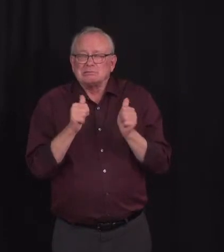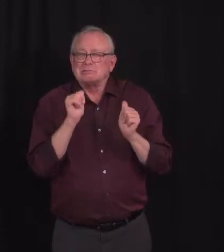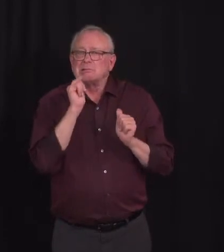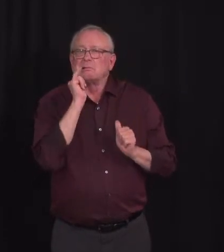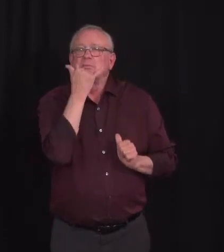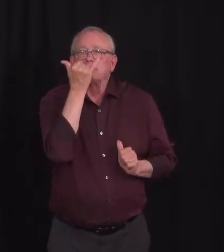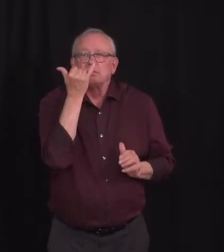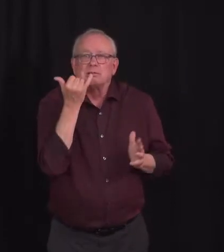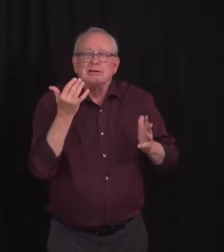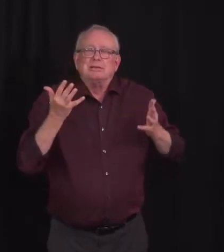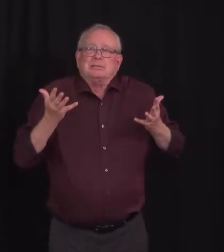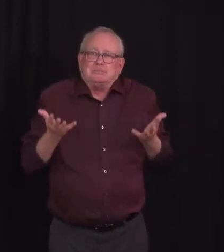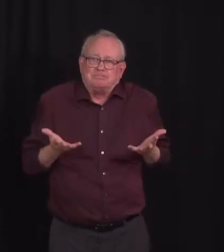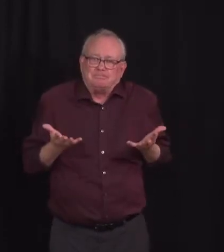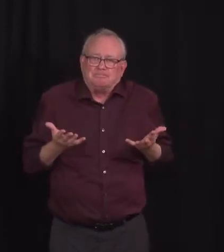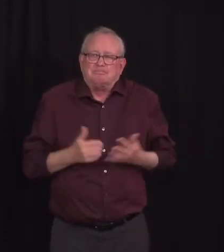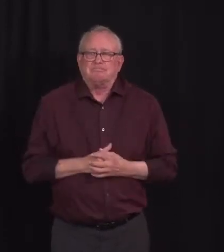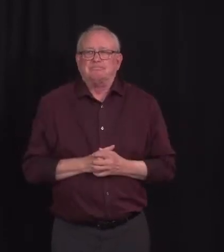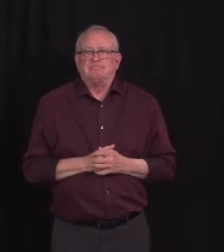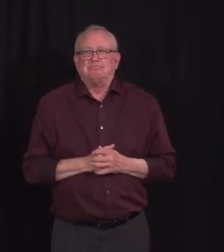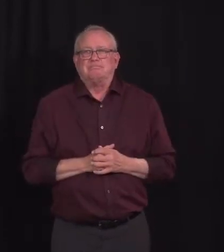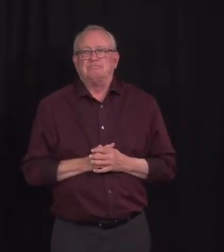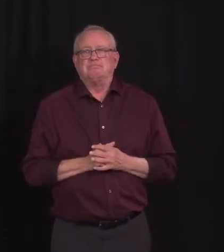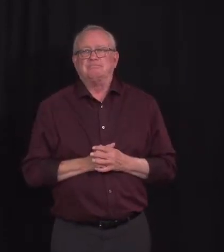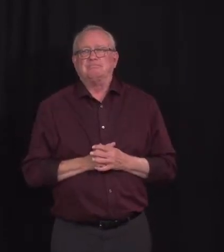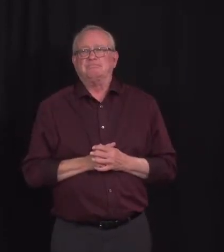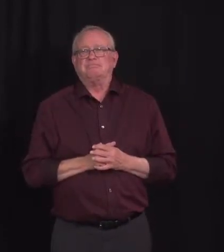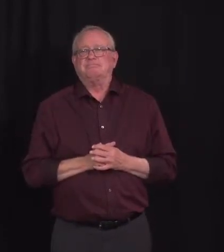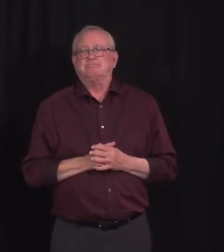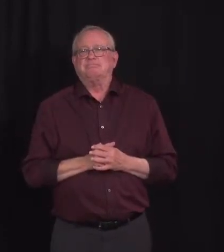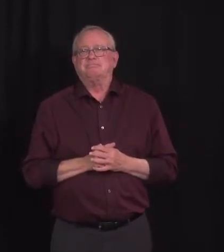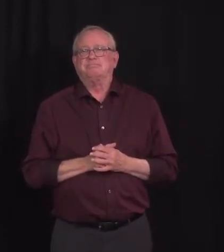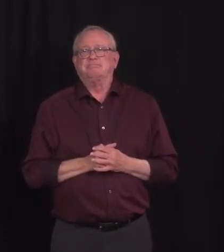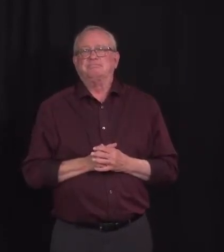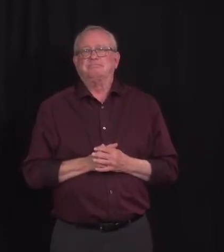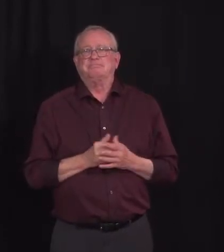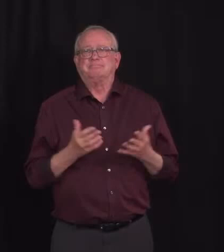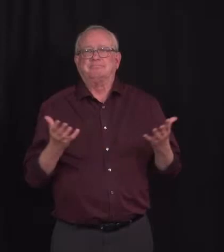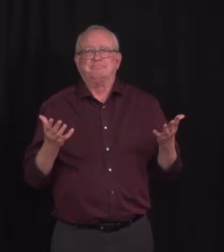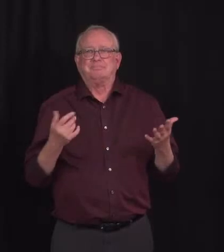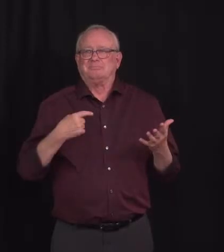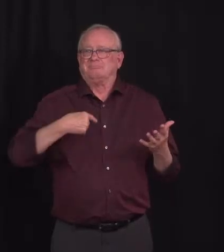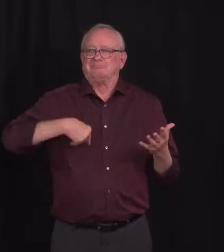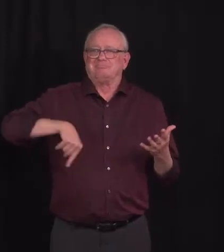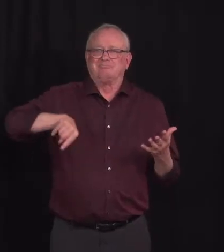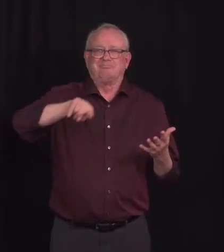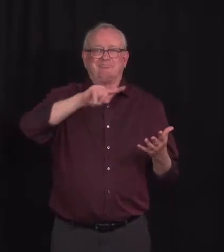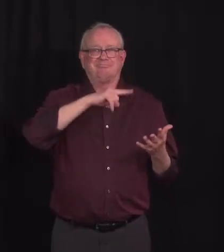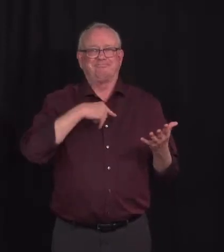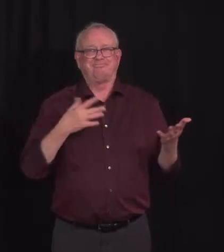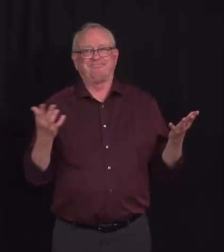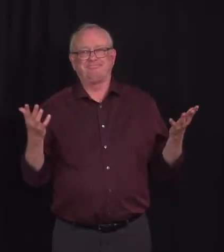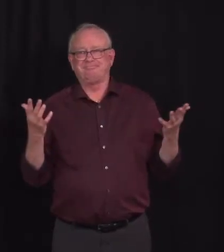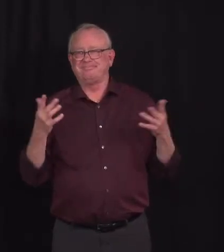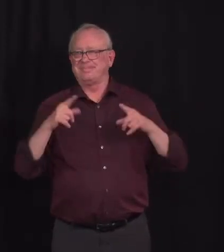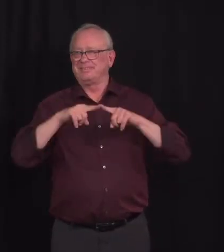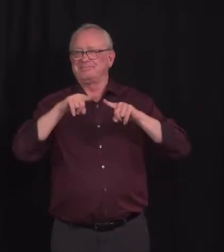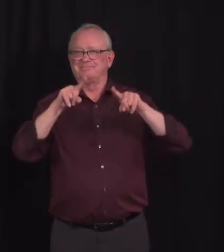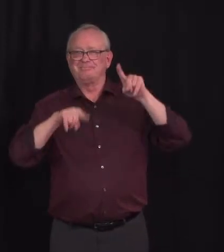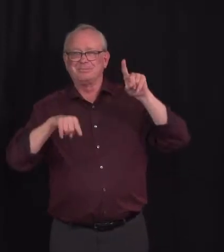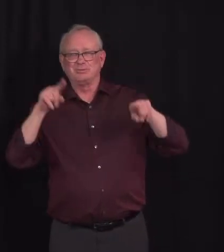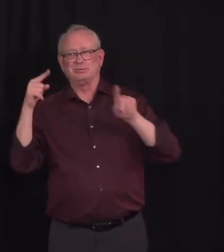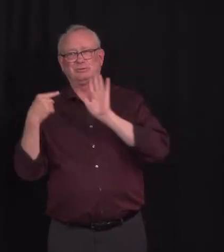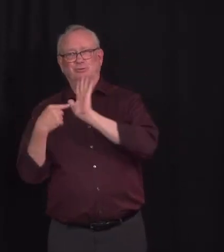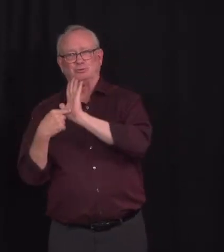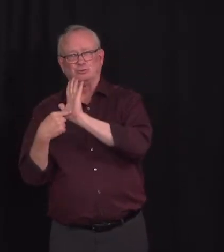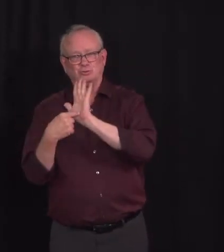And so there's a variety of ways that all of us can model the way. And some of that is by,